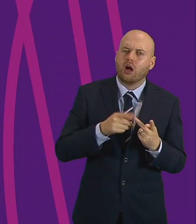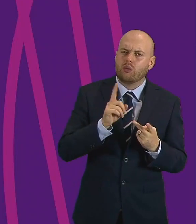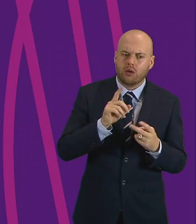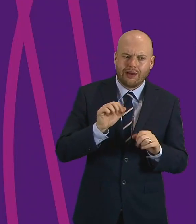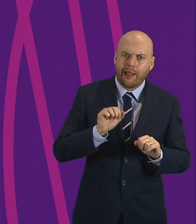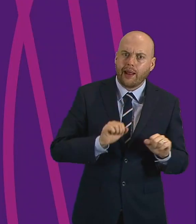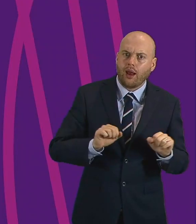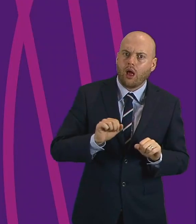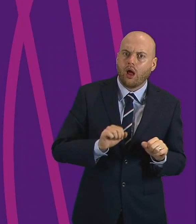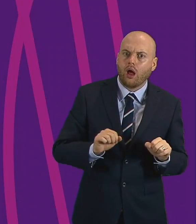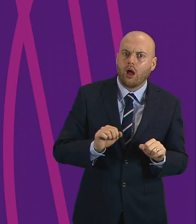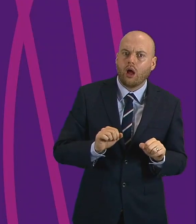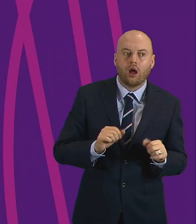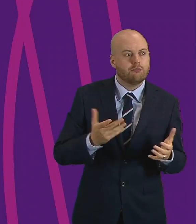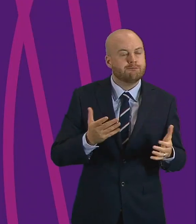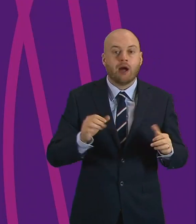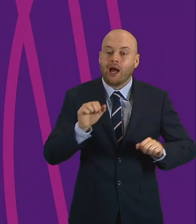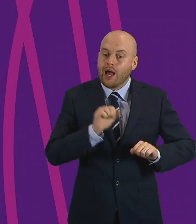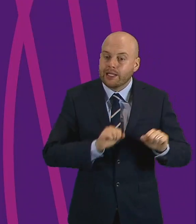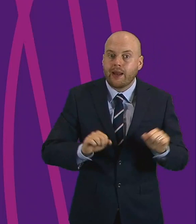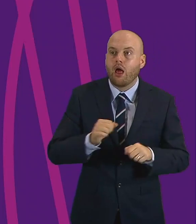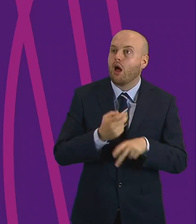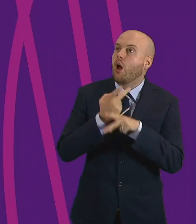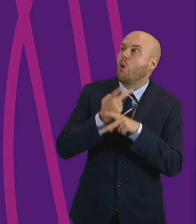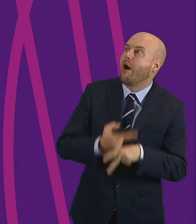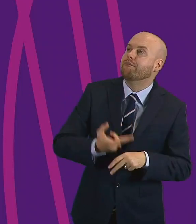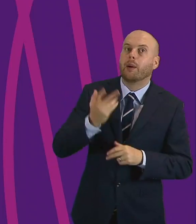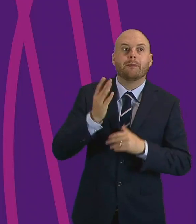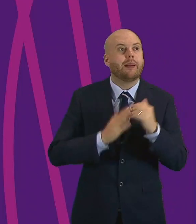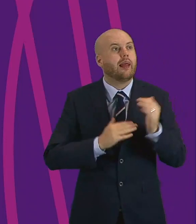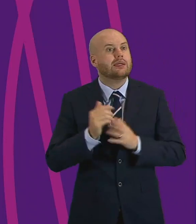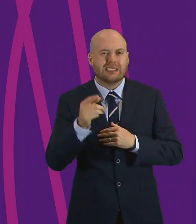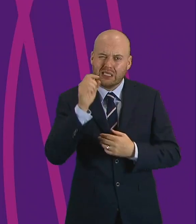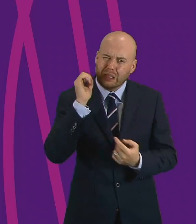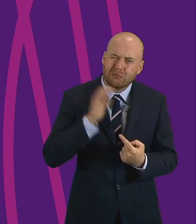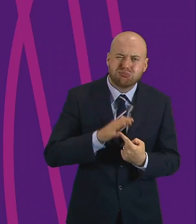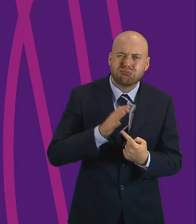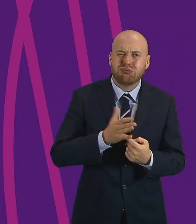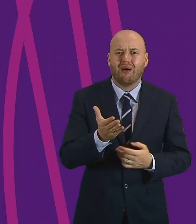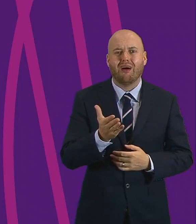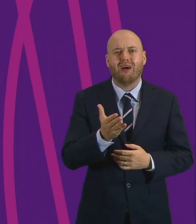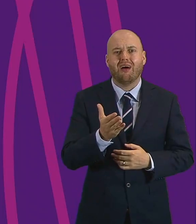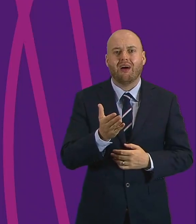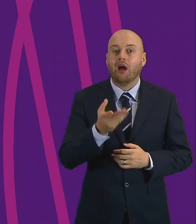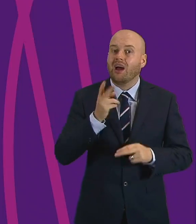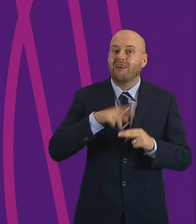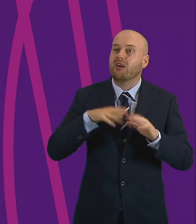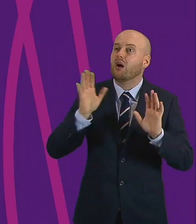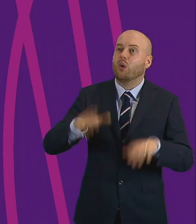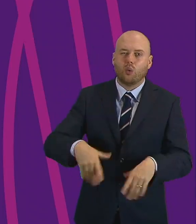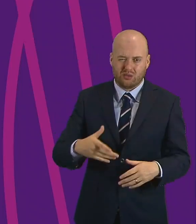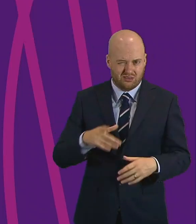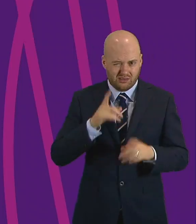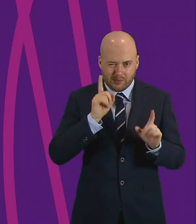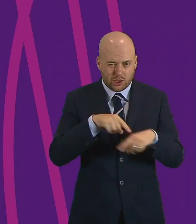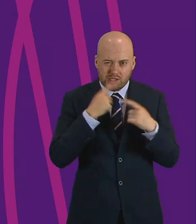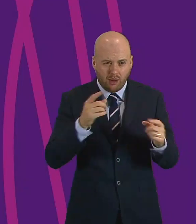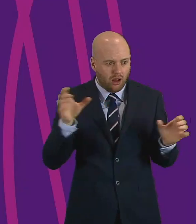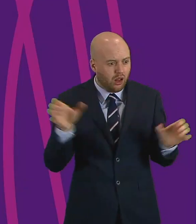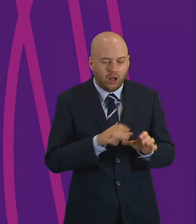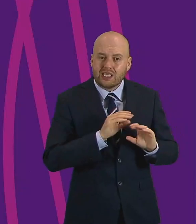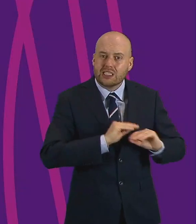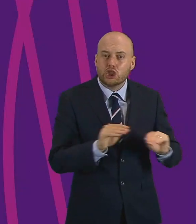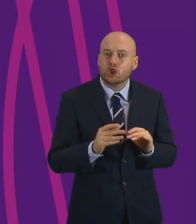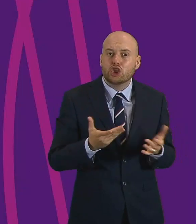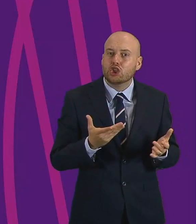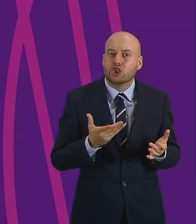manage and clean the additional buildings which will need to be brought into use to deliver teaching. Now, as Jackie Bailey said, we're